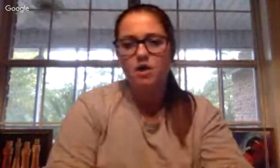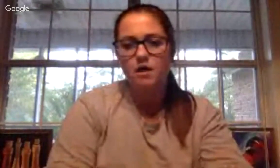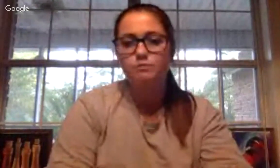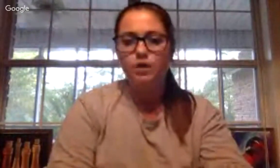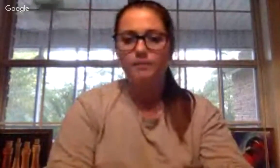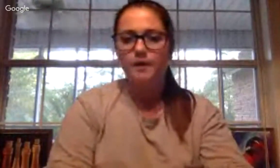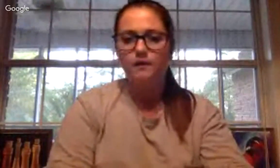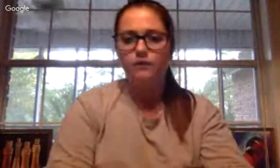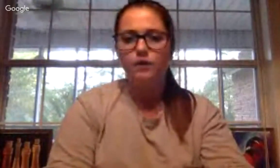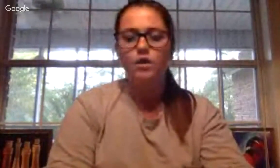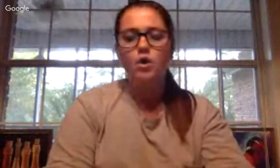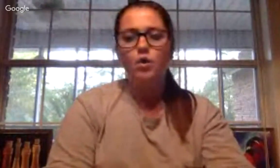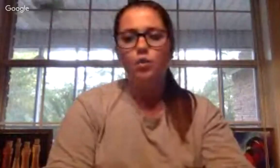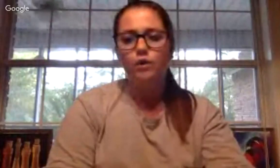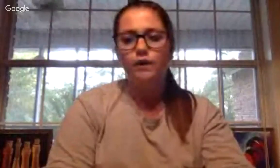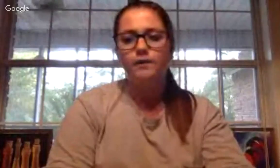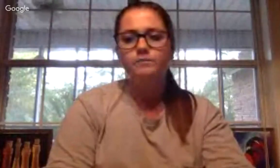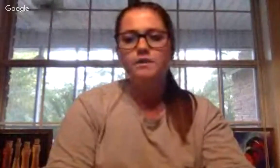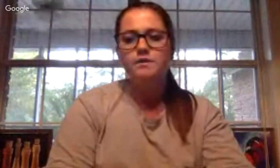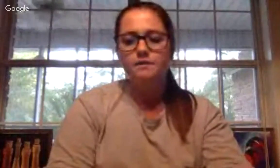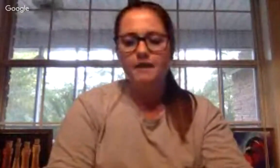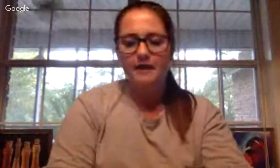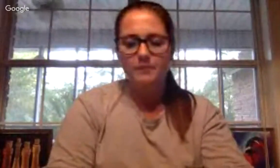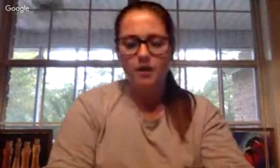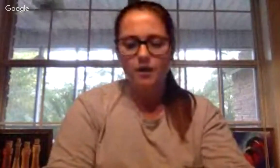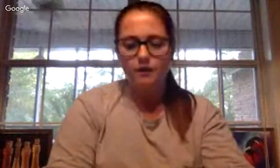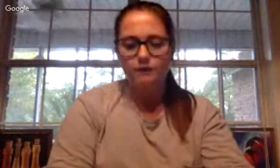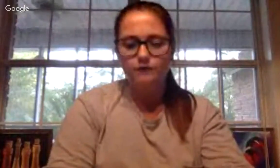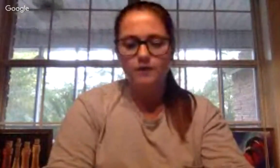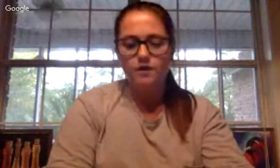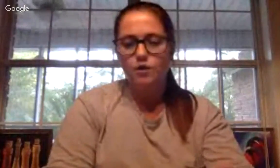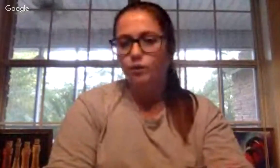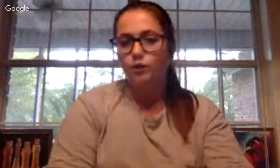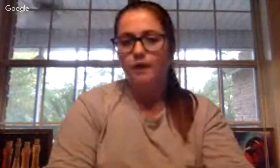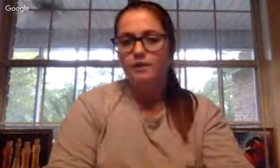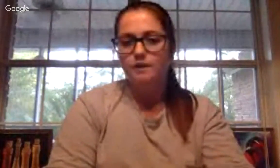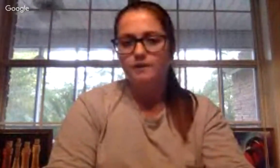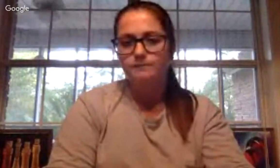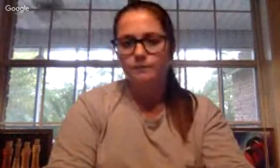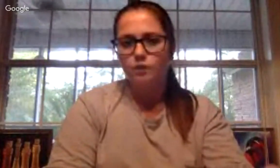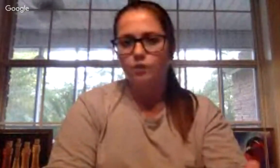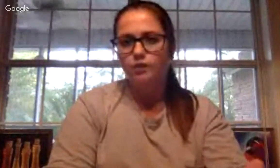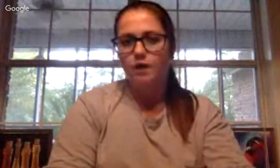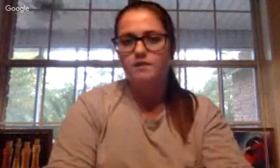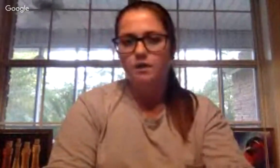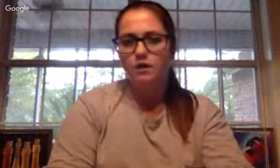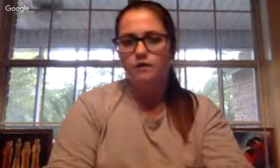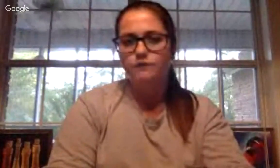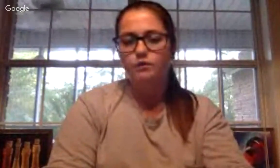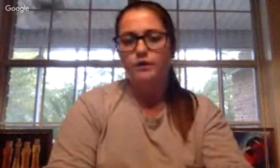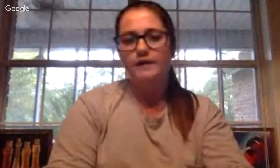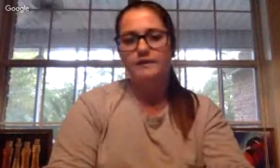cause problem behavior or some type of regression or loss of